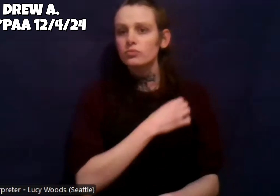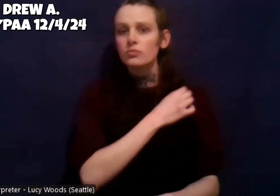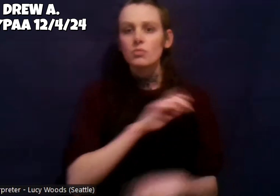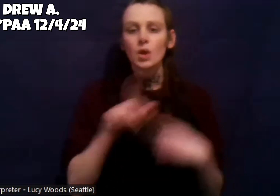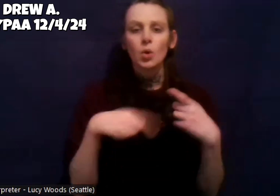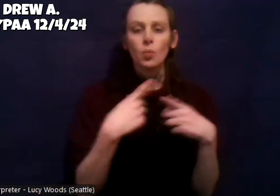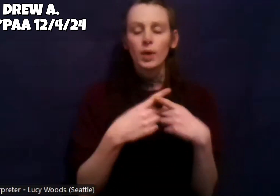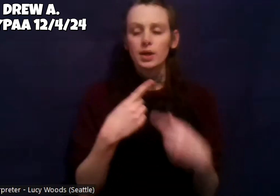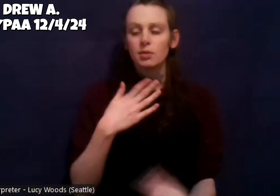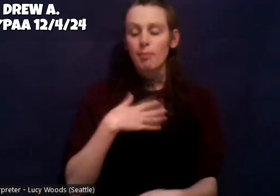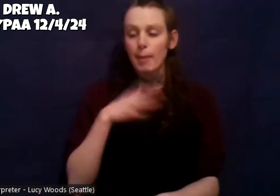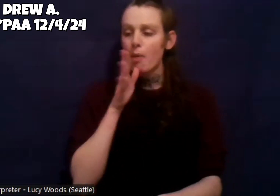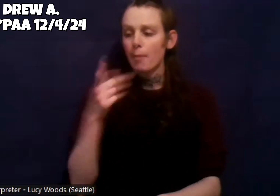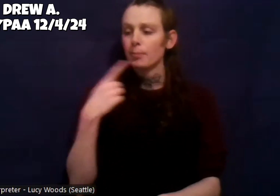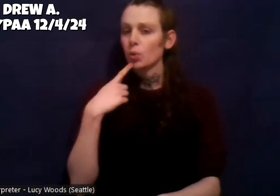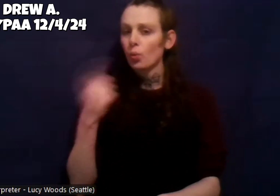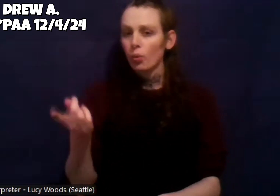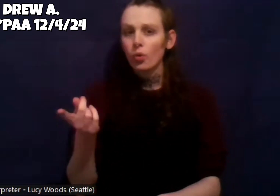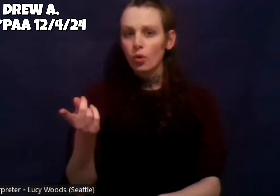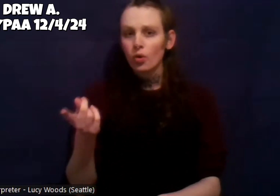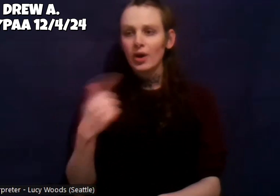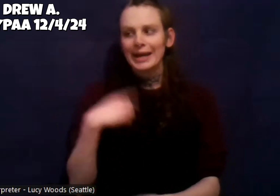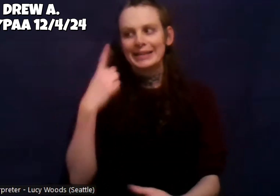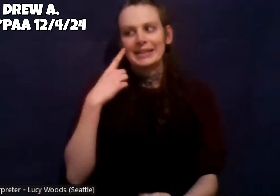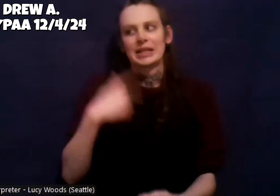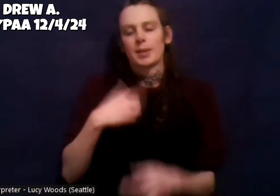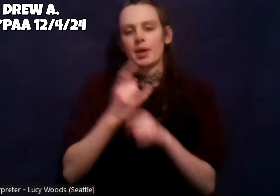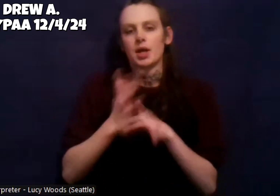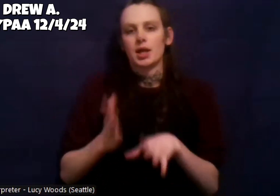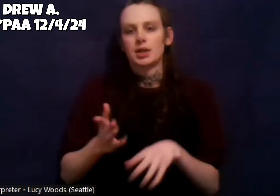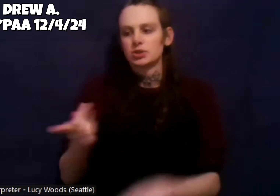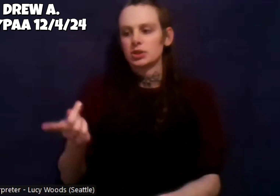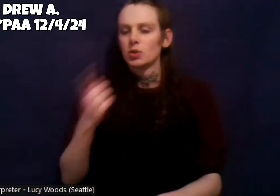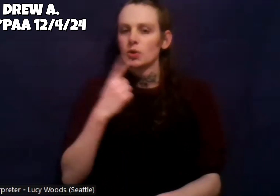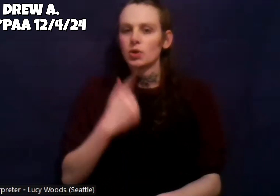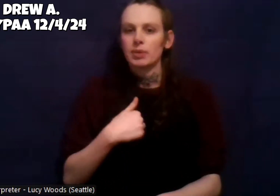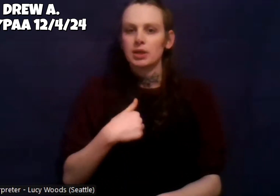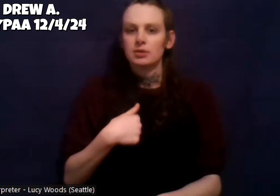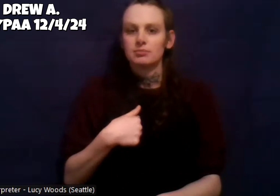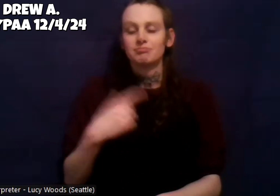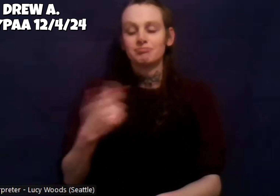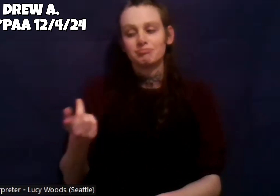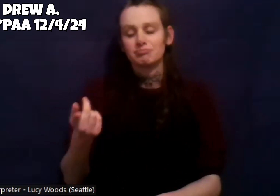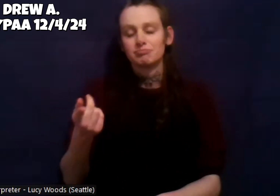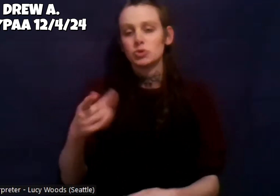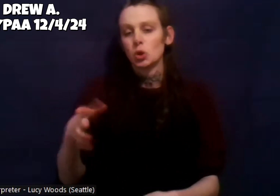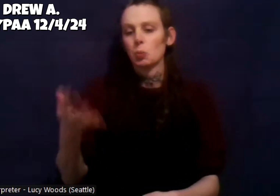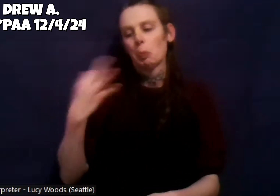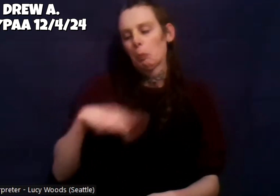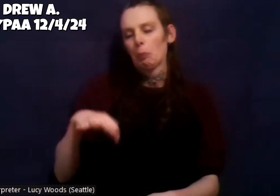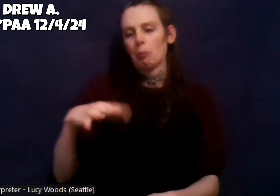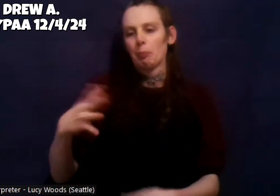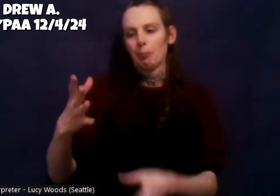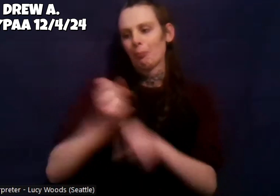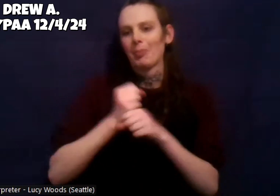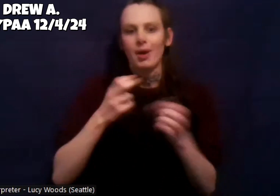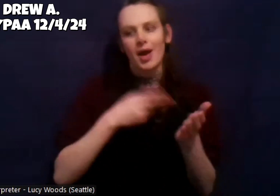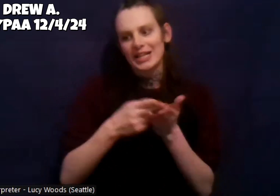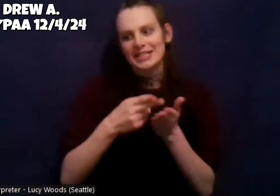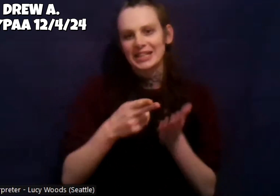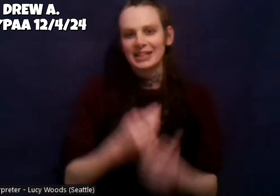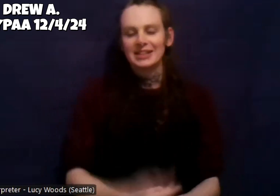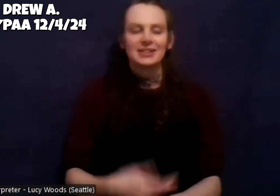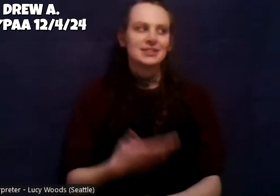mom um, that I thought I was an alcoholic, she told me I'd come by it honestly. And I was like, all right, thanks for that.